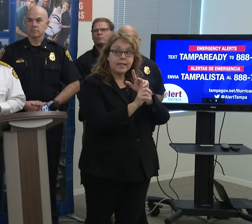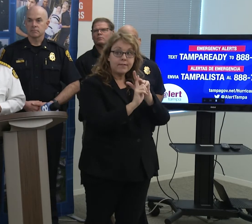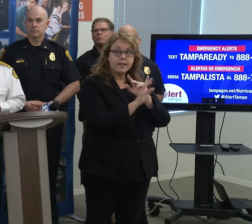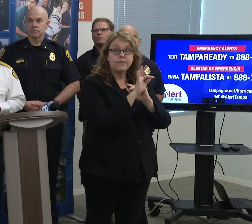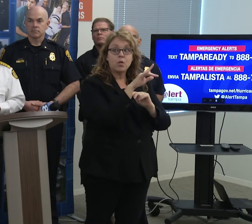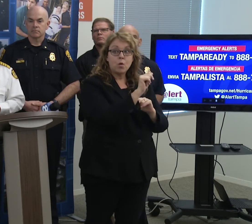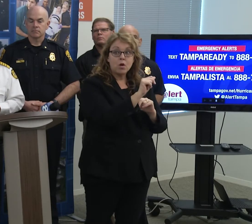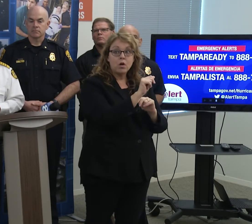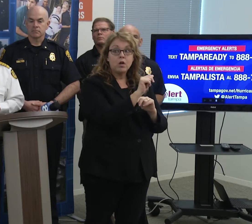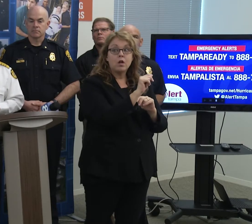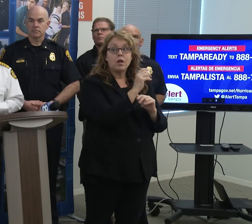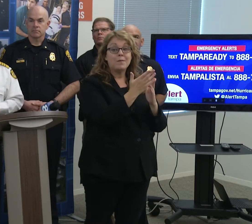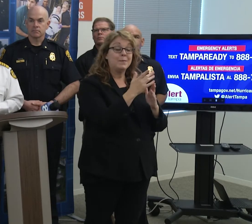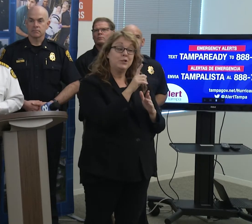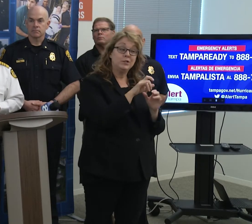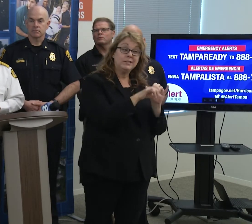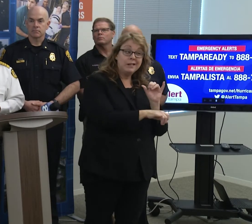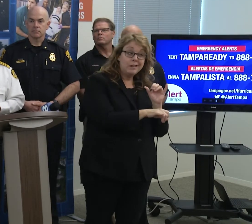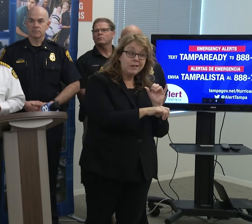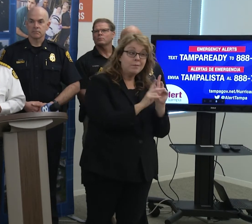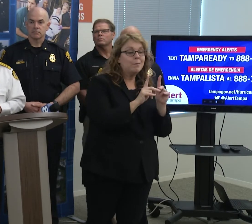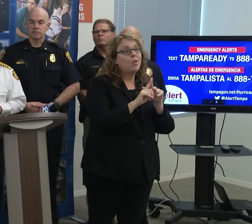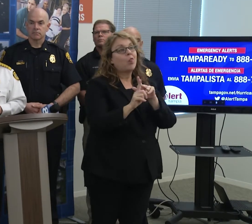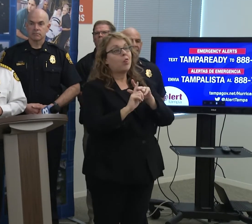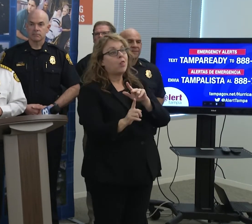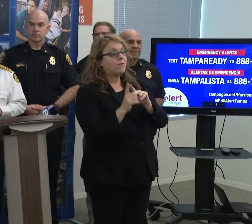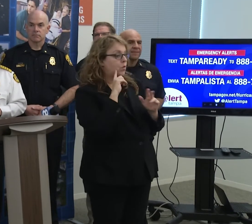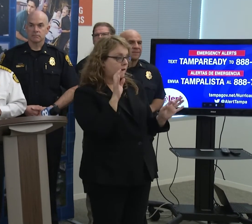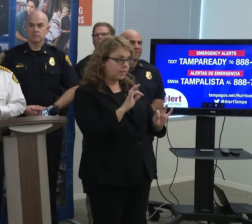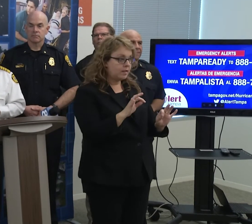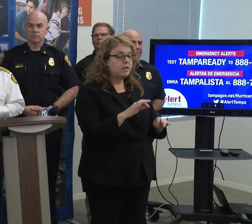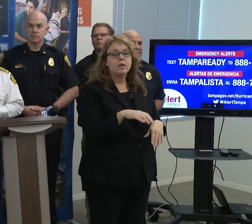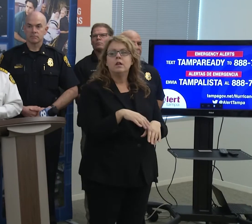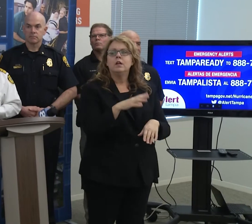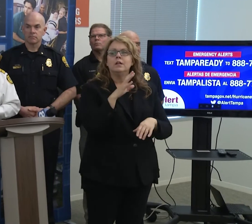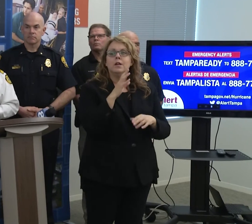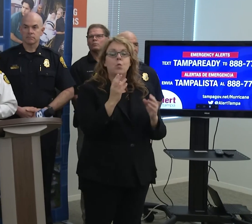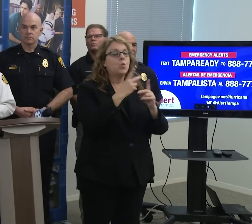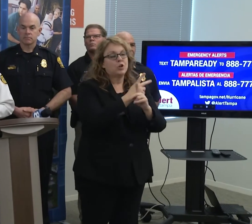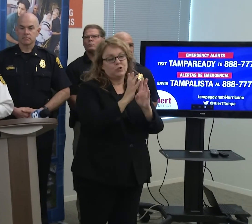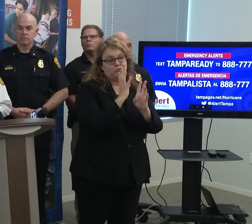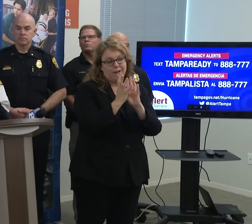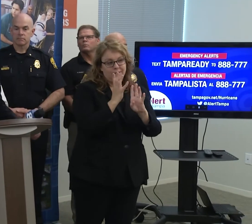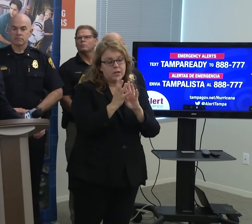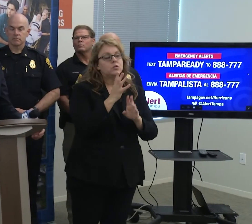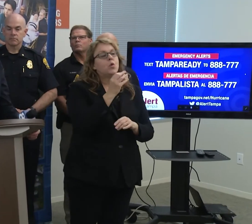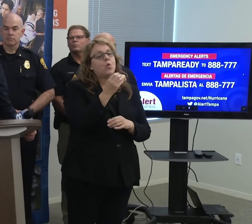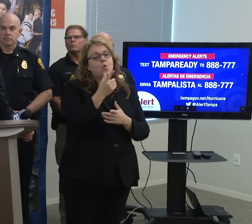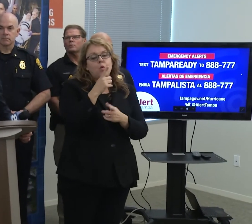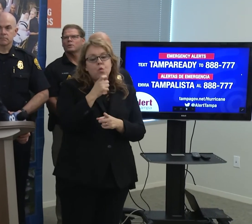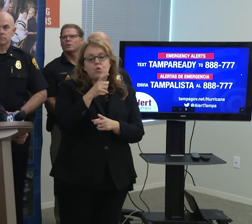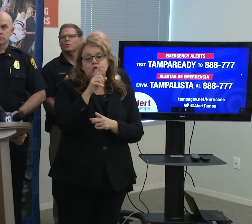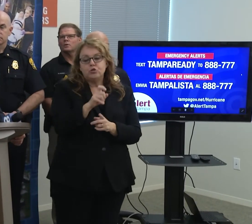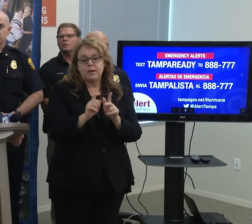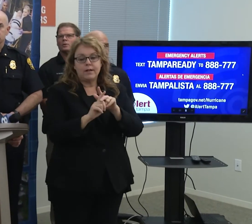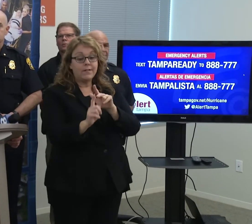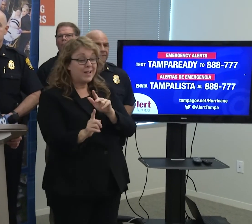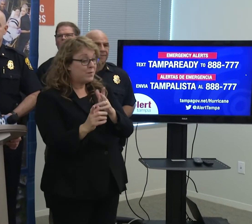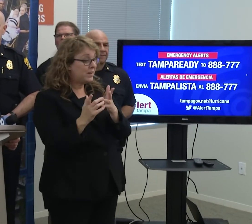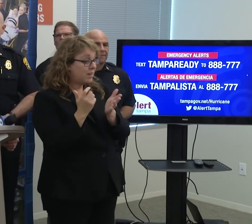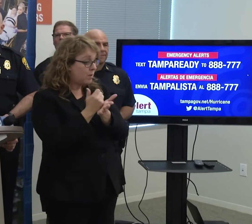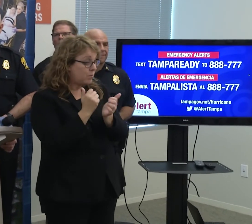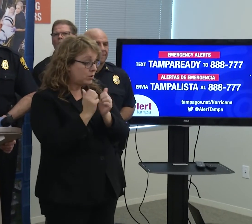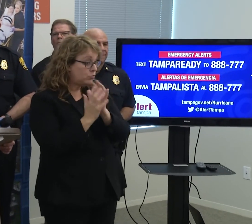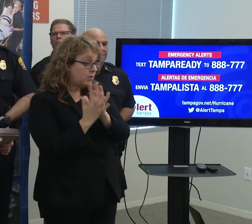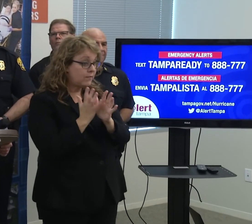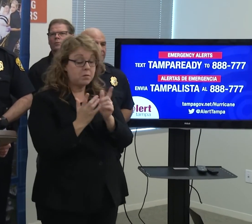who maybe should have stayed put. Can you talk briefly to exactly who should evacuate? And maybe Chief,